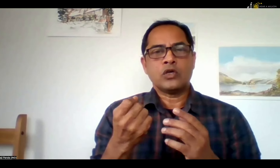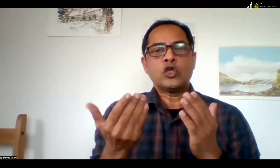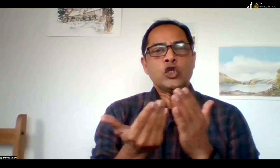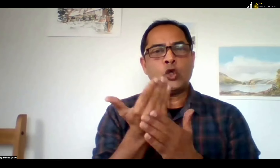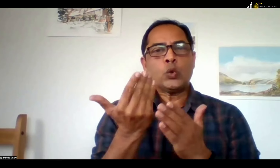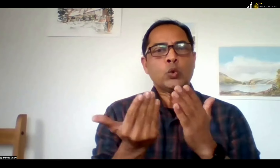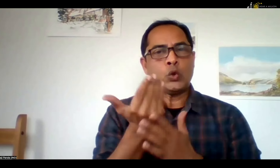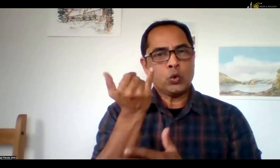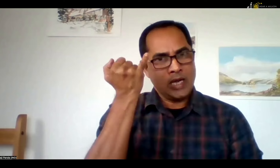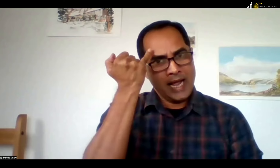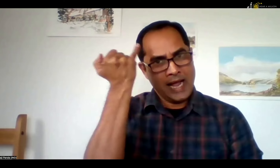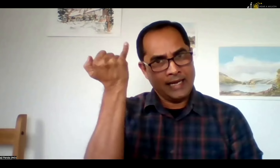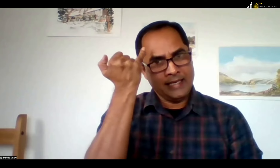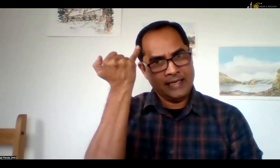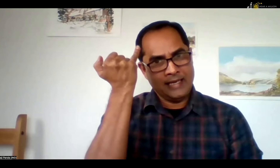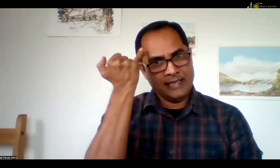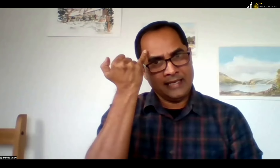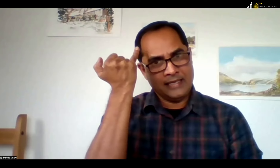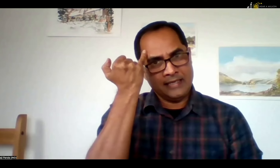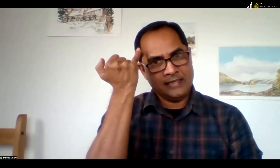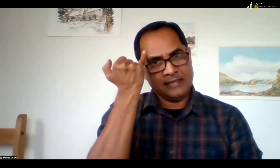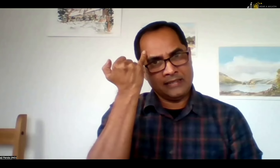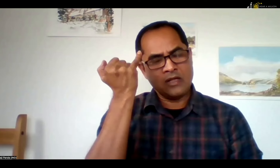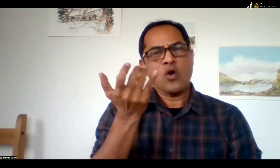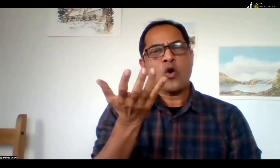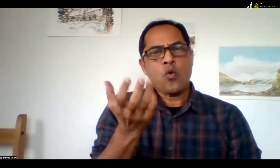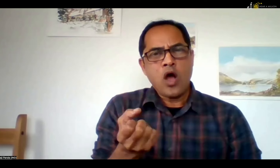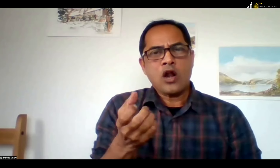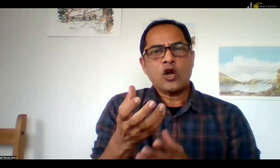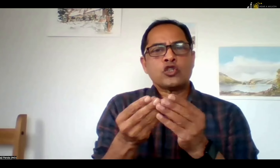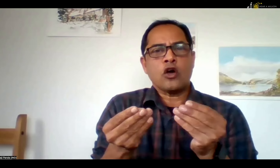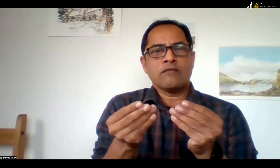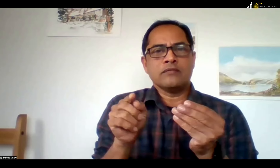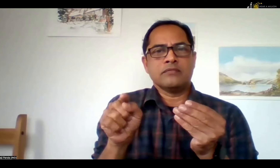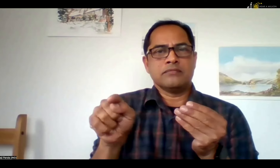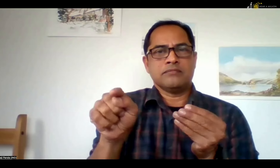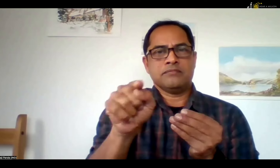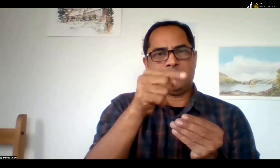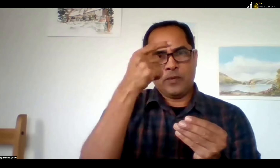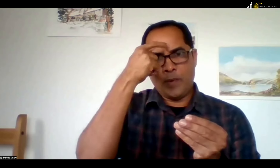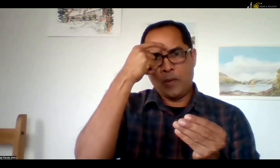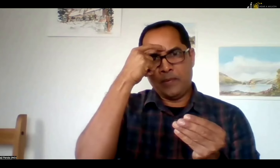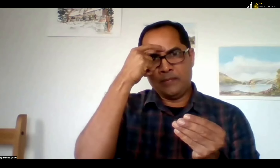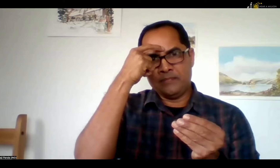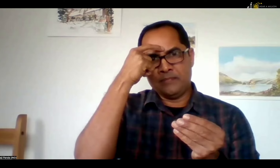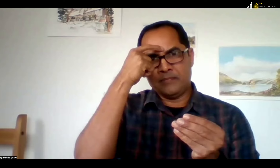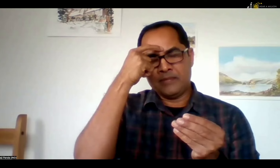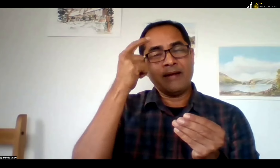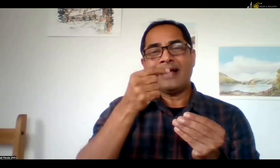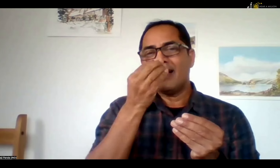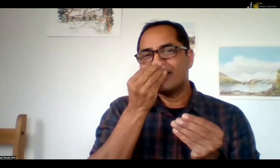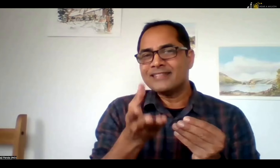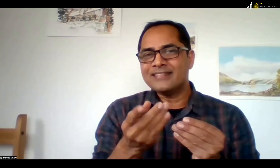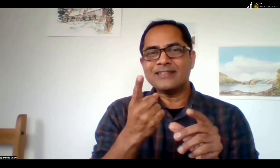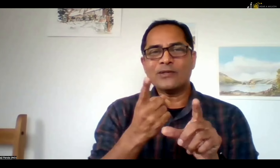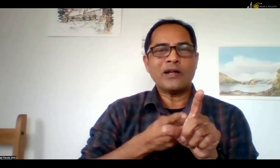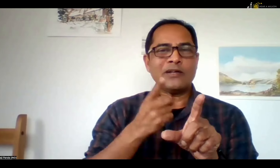And come to think of it, we have to keep on innovating due to the